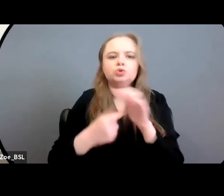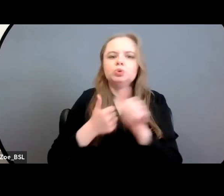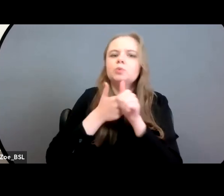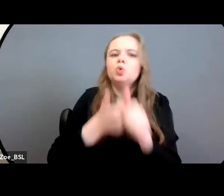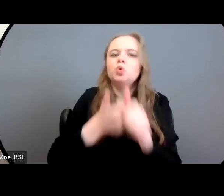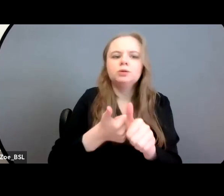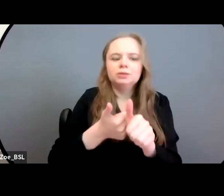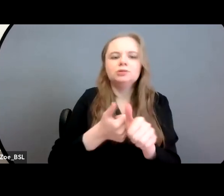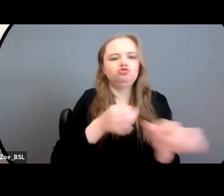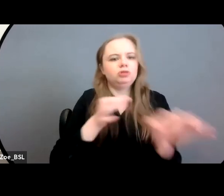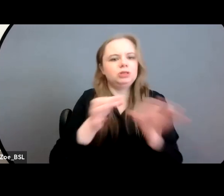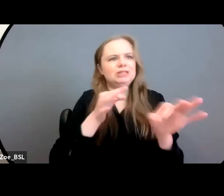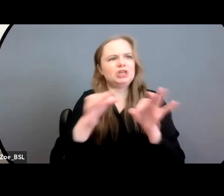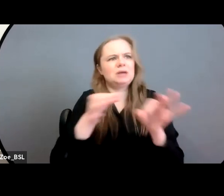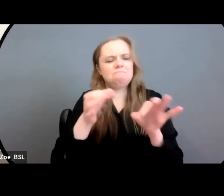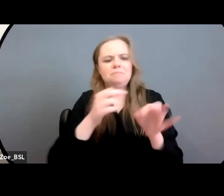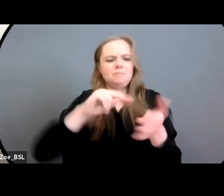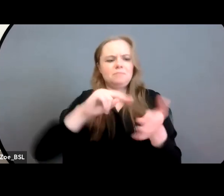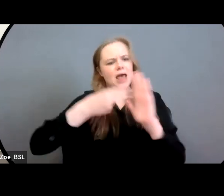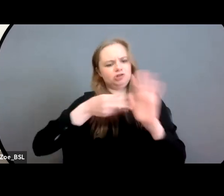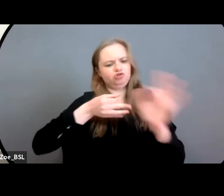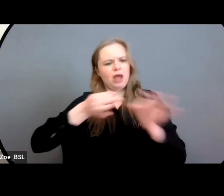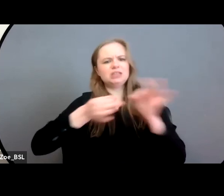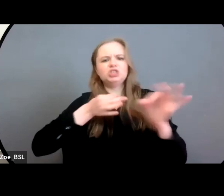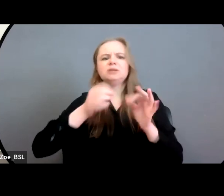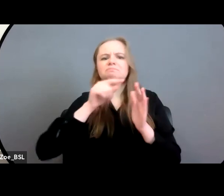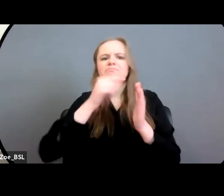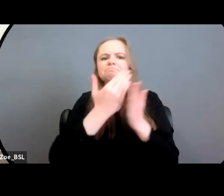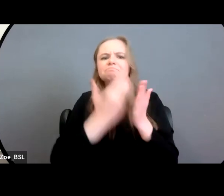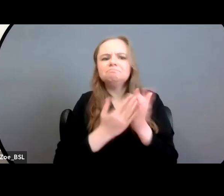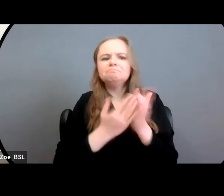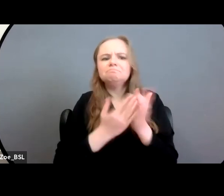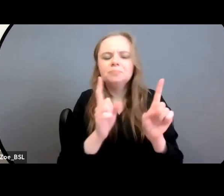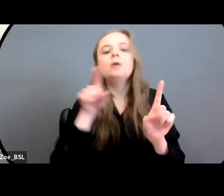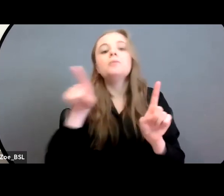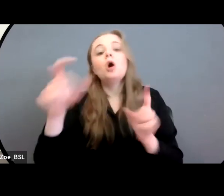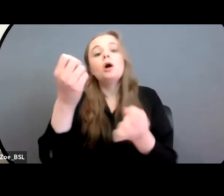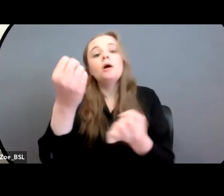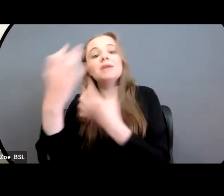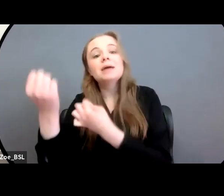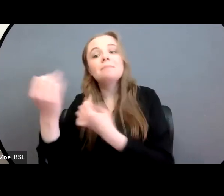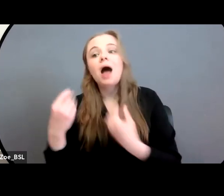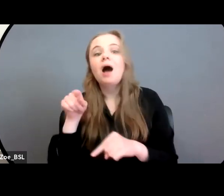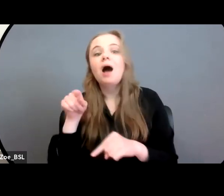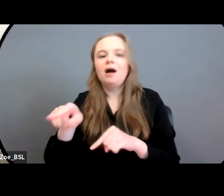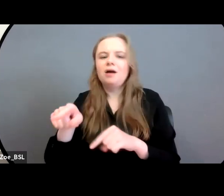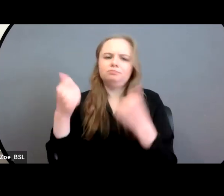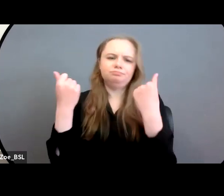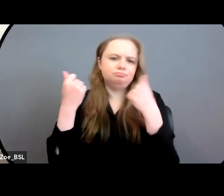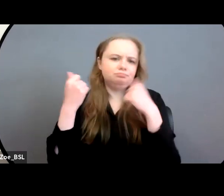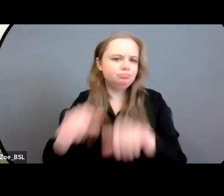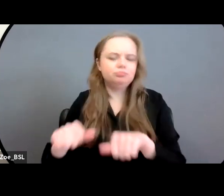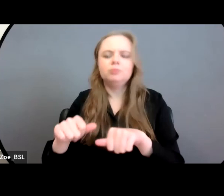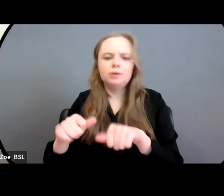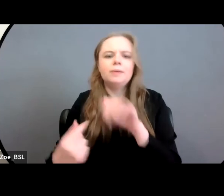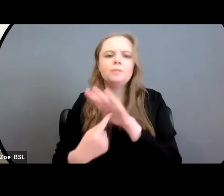strategic direction, but we have the feedback that has come out of this has been so absolutely crucial